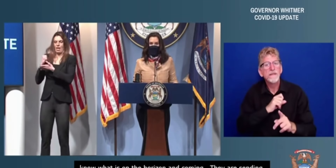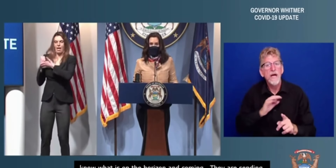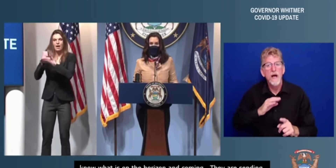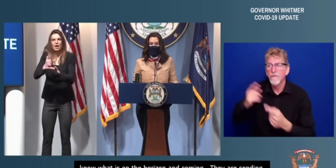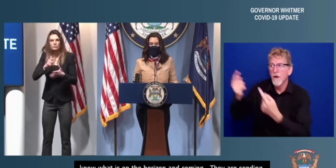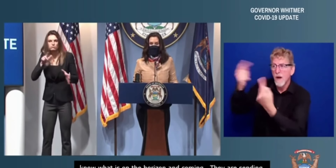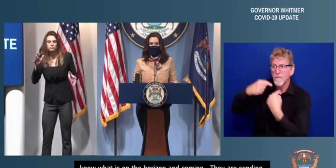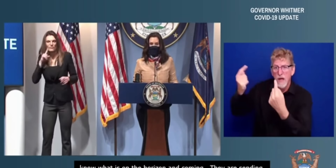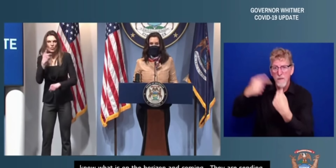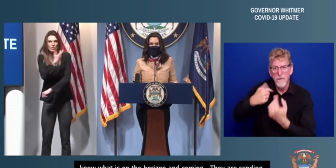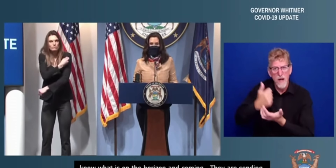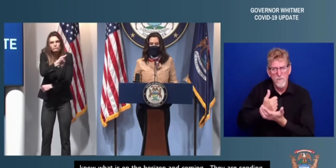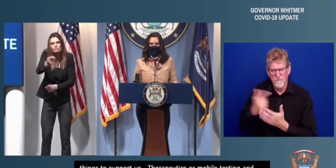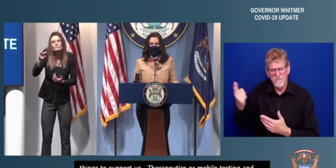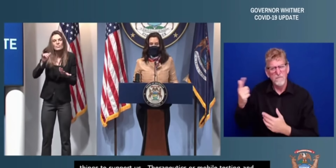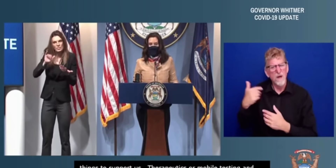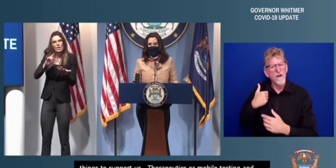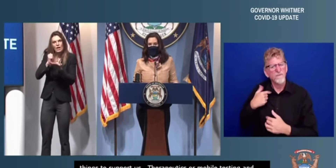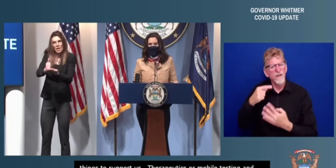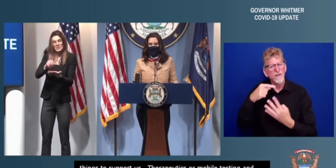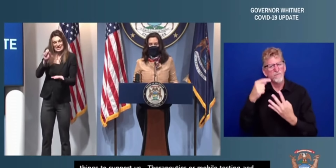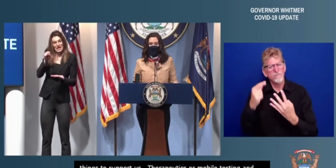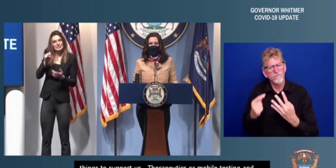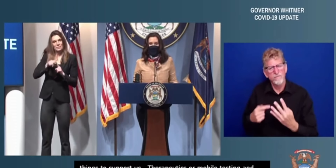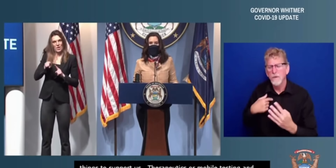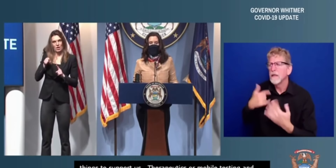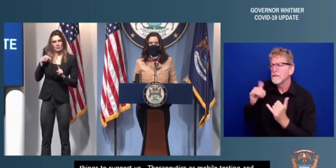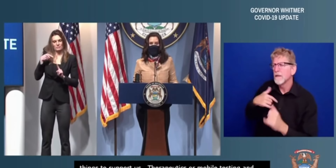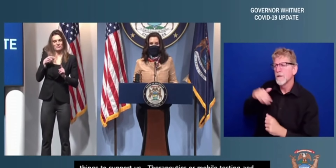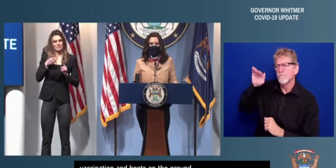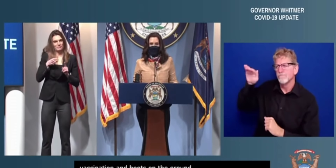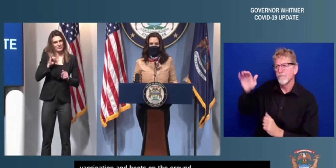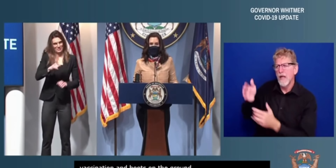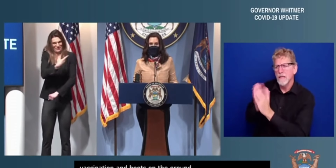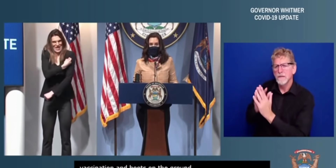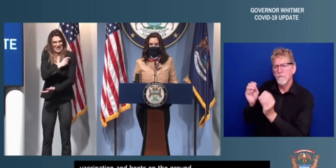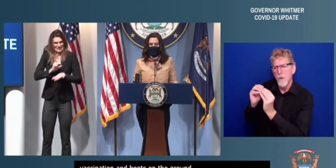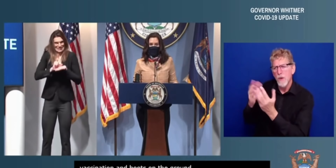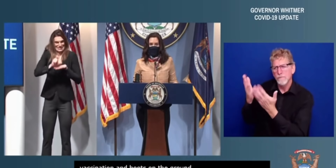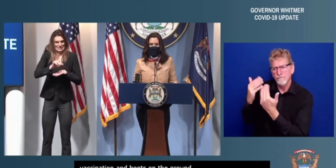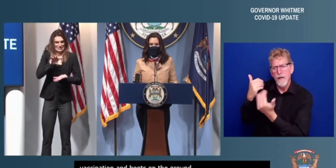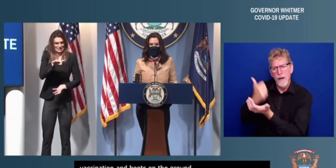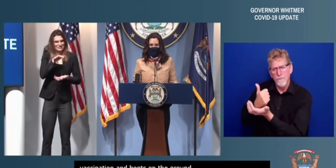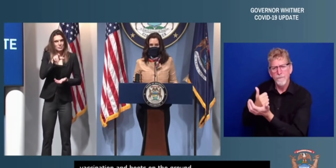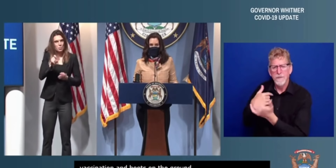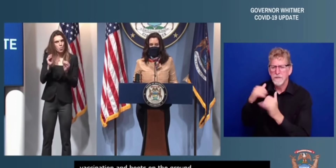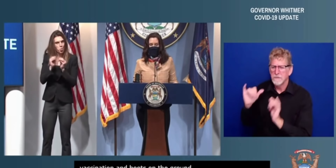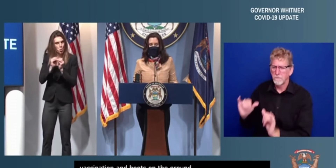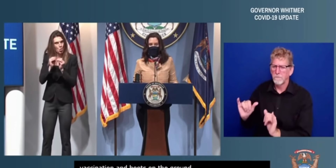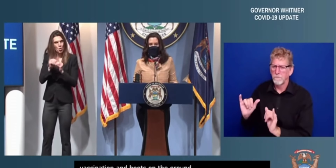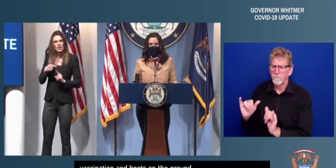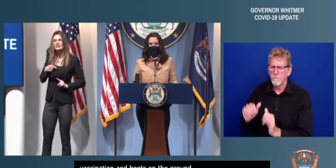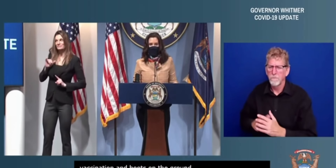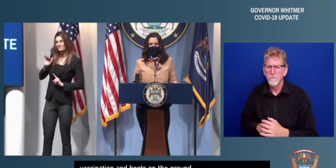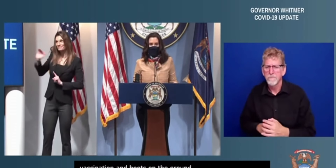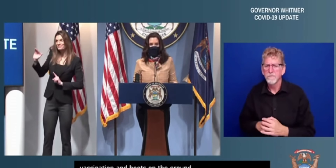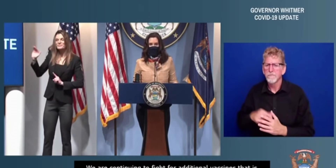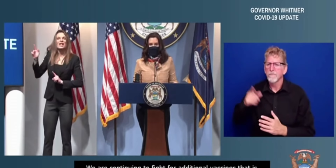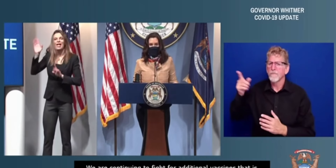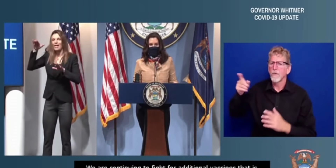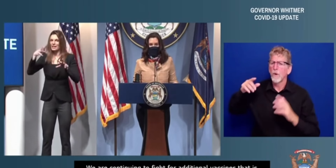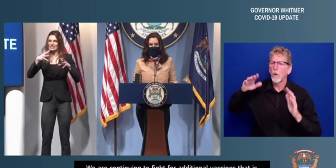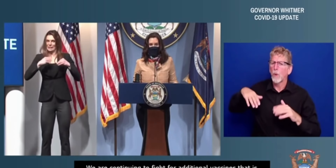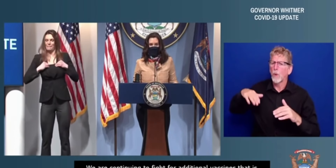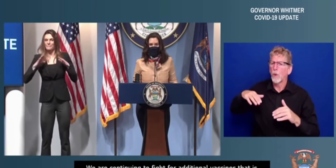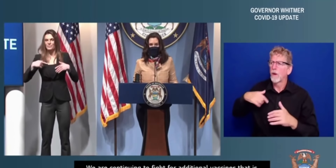continue to fight for additional vaccines. That is not a policy that they have embraced at this juncture, but I'm